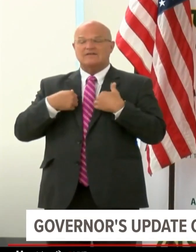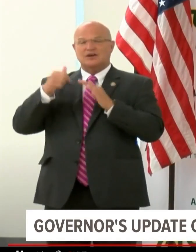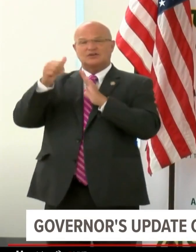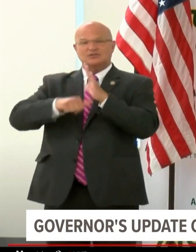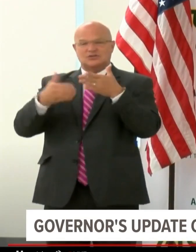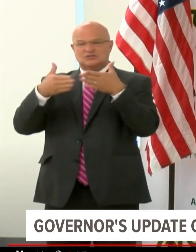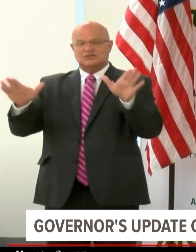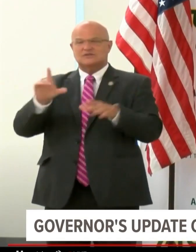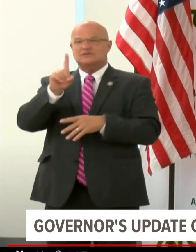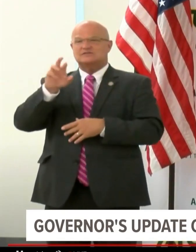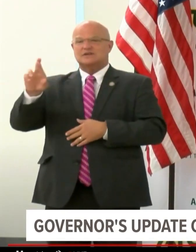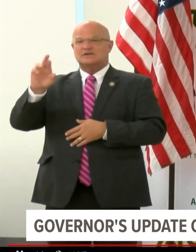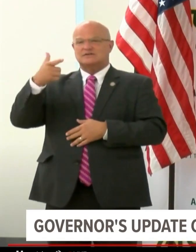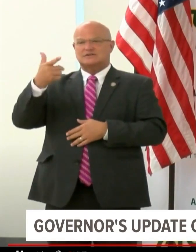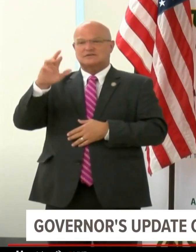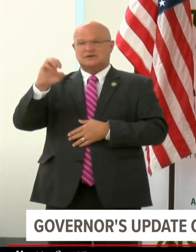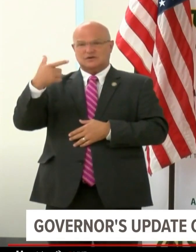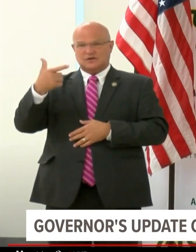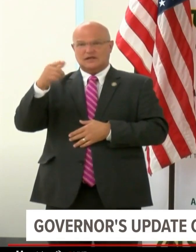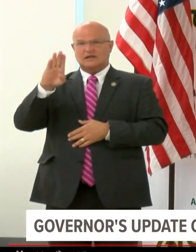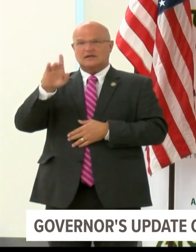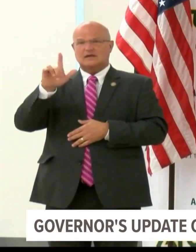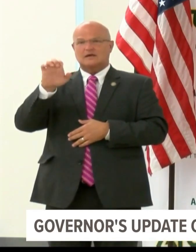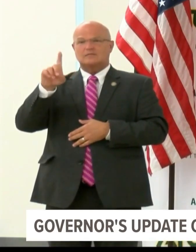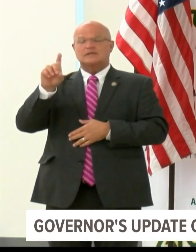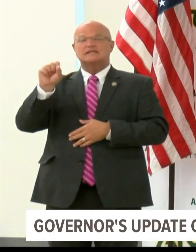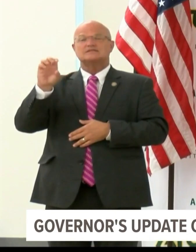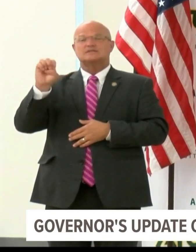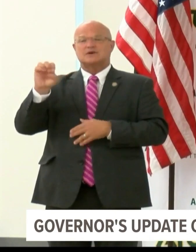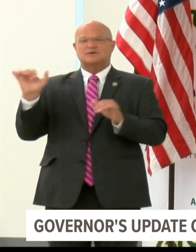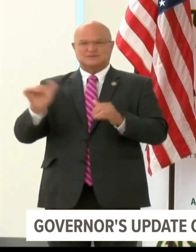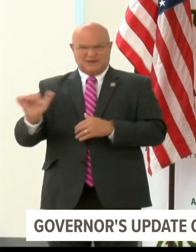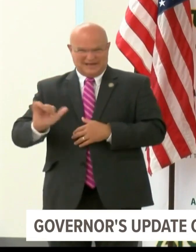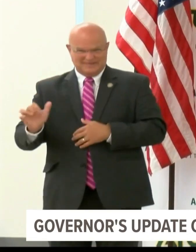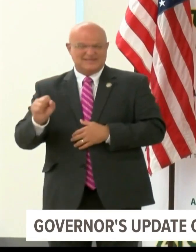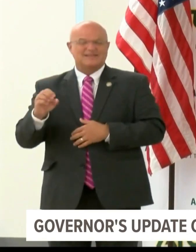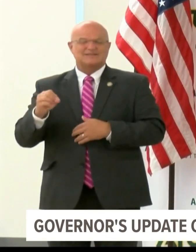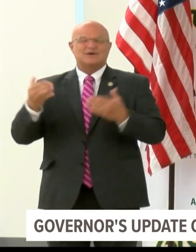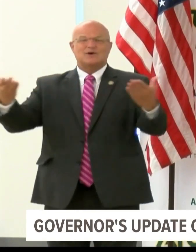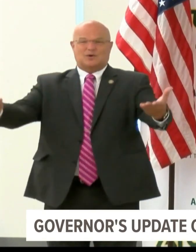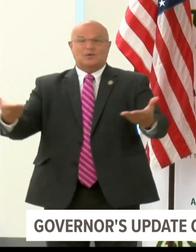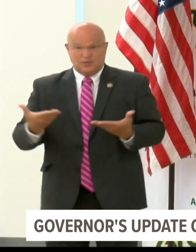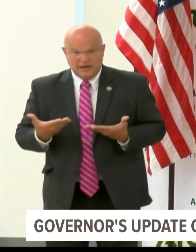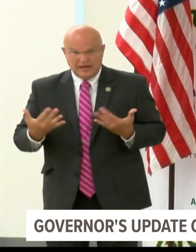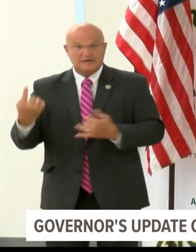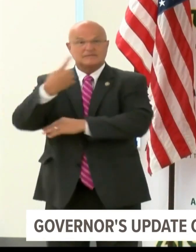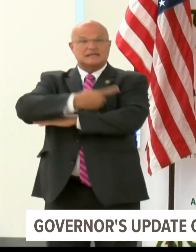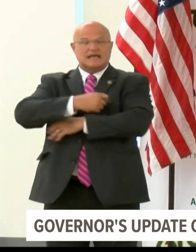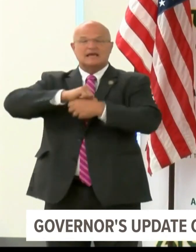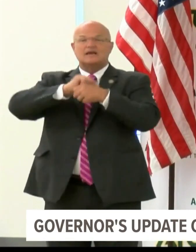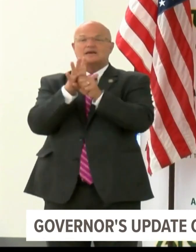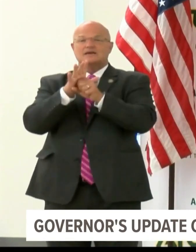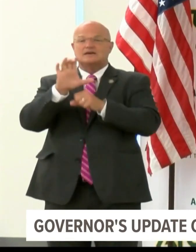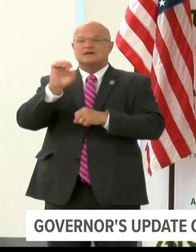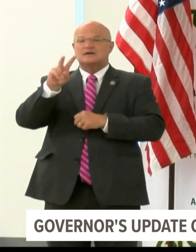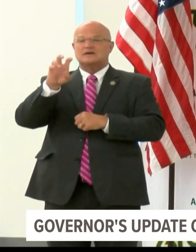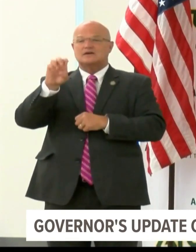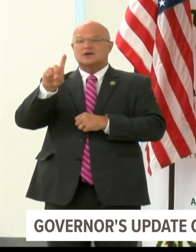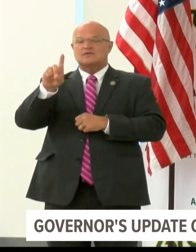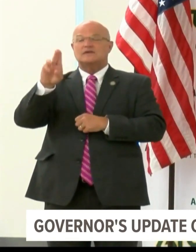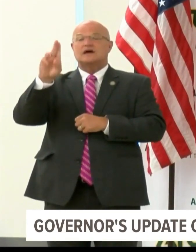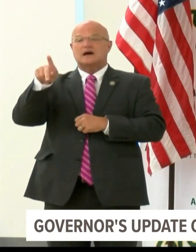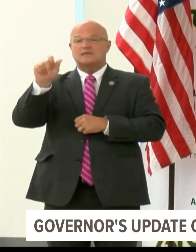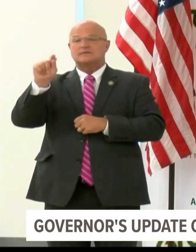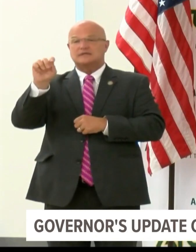General, Dr. Greg Bledsoe, here as well. And so welcome to today's daily COVID update